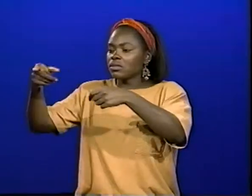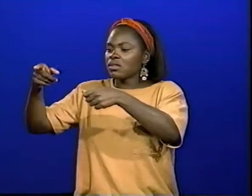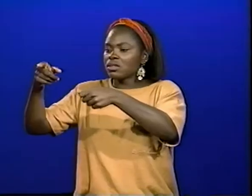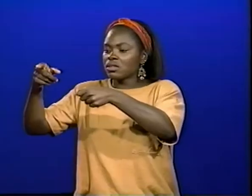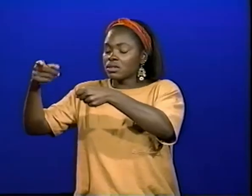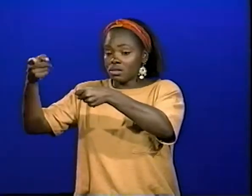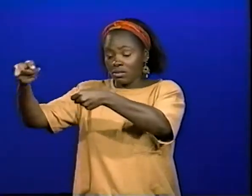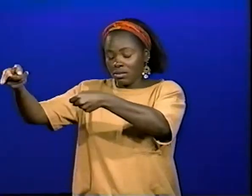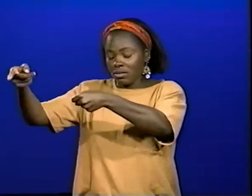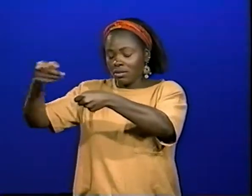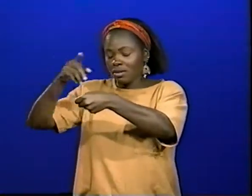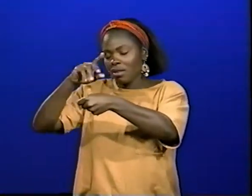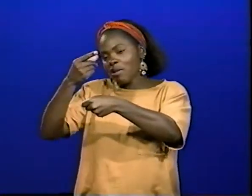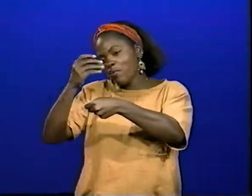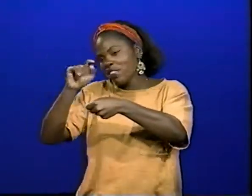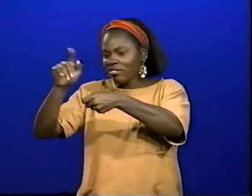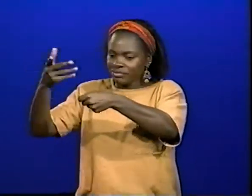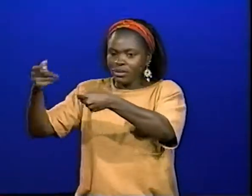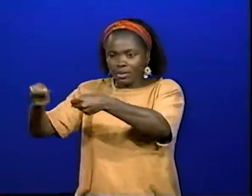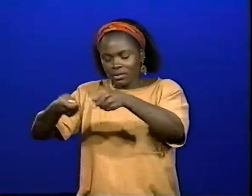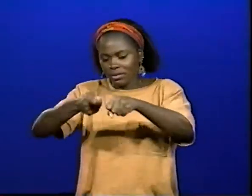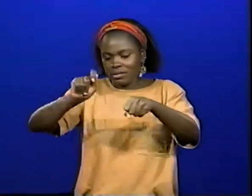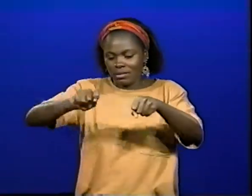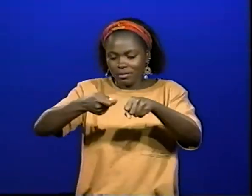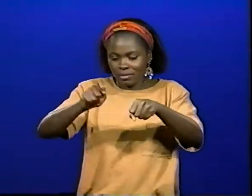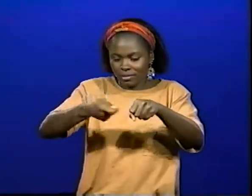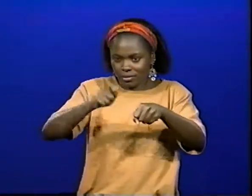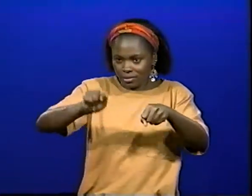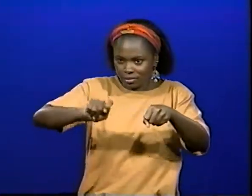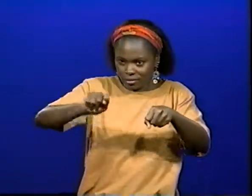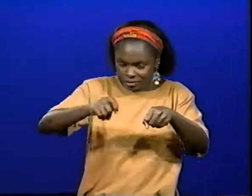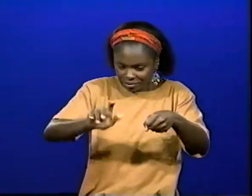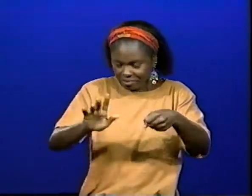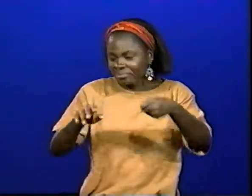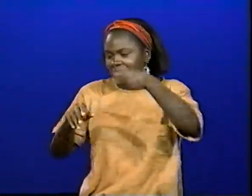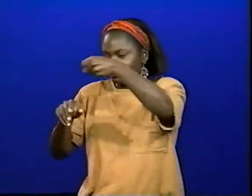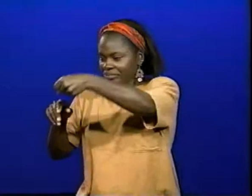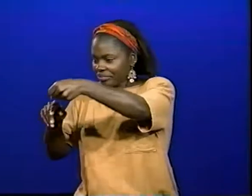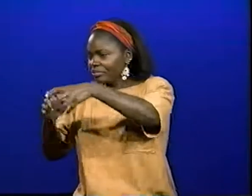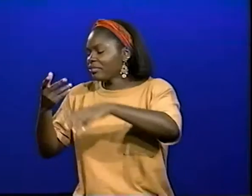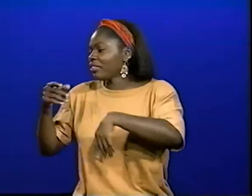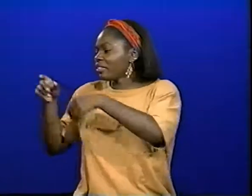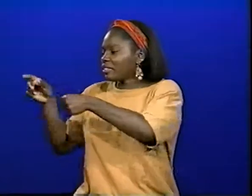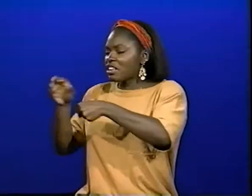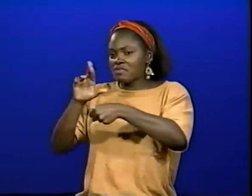And then you're ready to get a plate, serve the goat food, the curried goat on the plate,